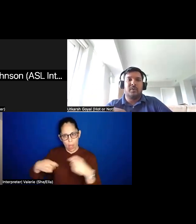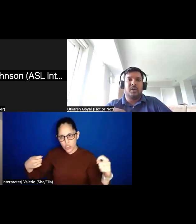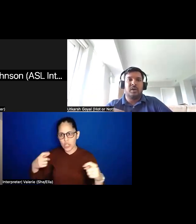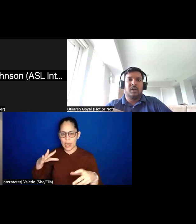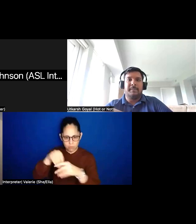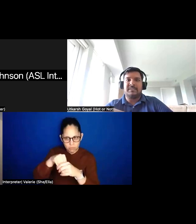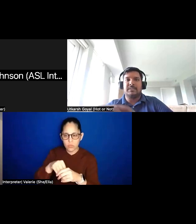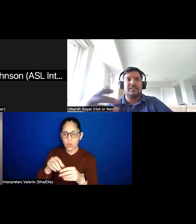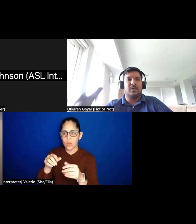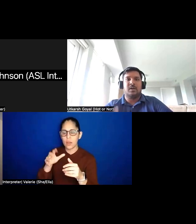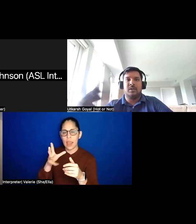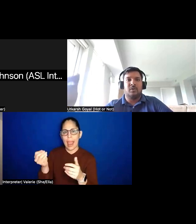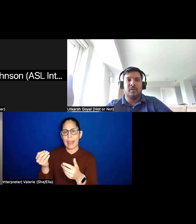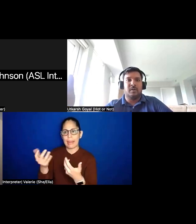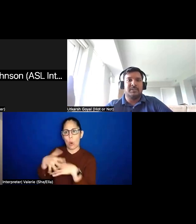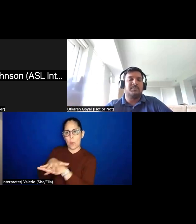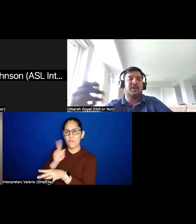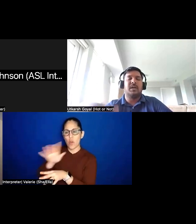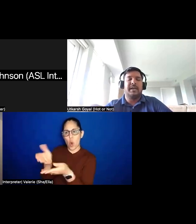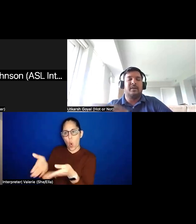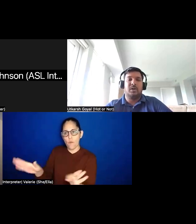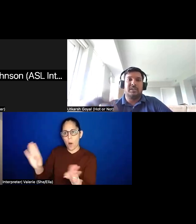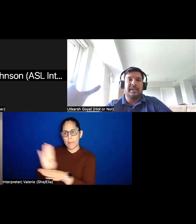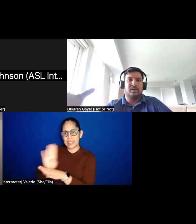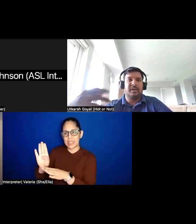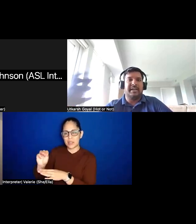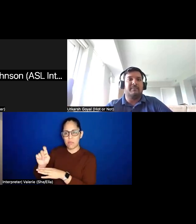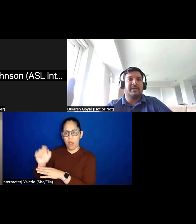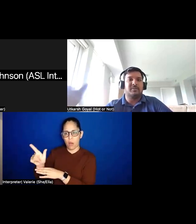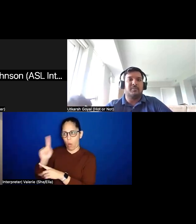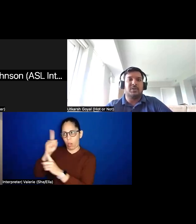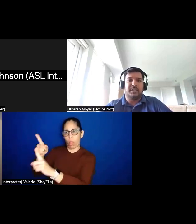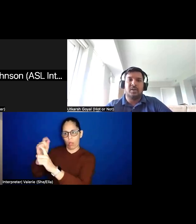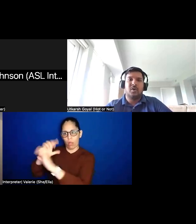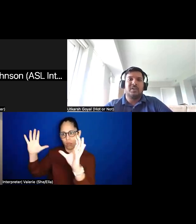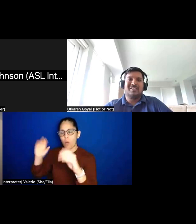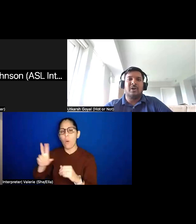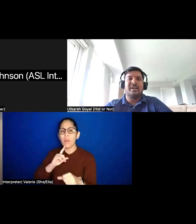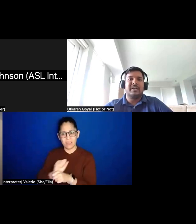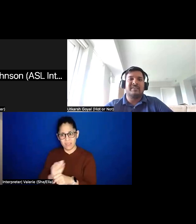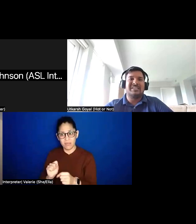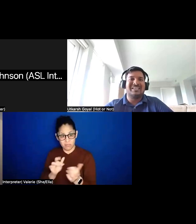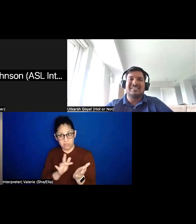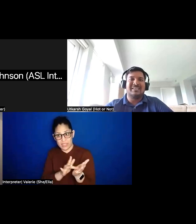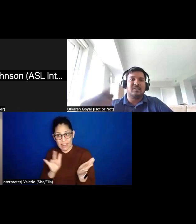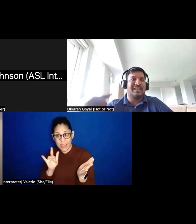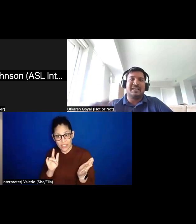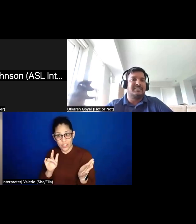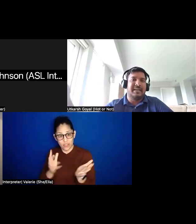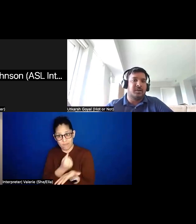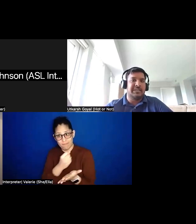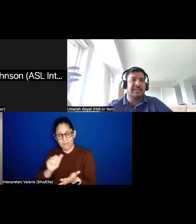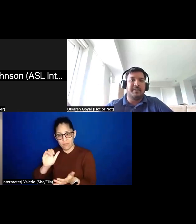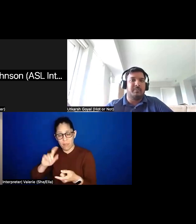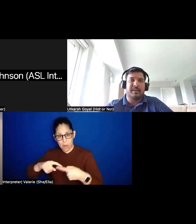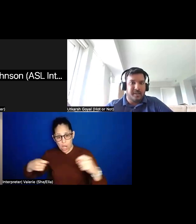their overall business or their overall business model and alter that or take advantage of blockchain. Or the other alternative is that they can sit on the